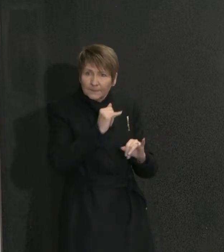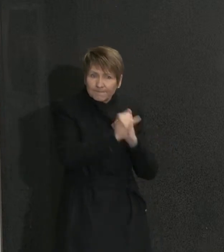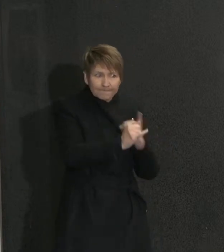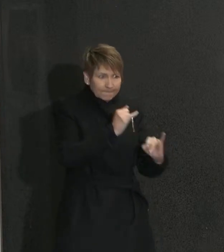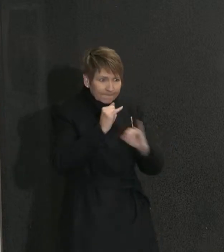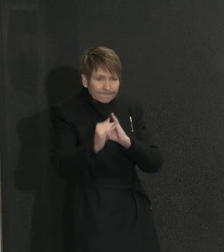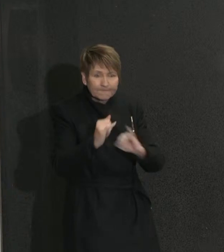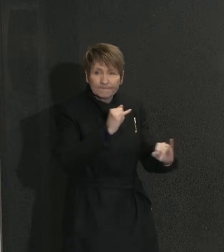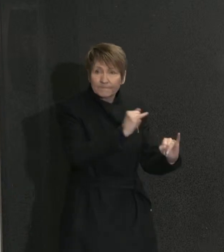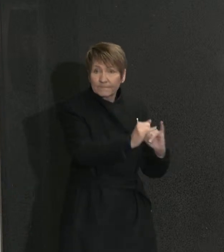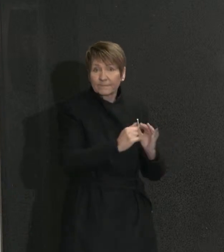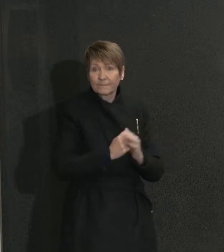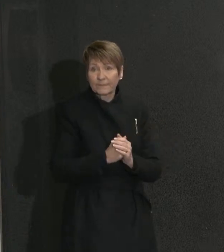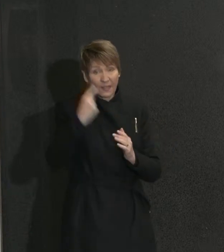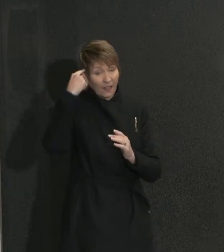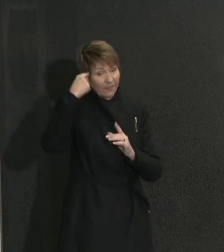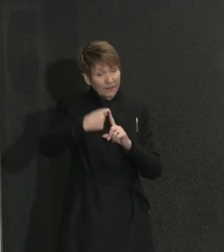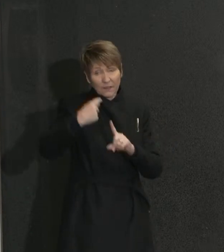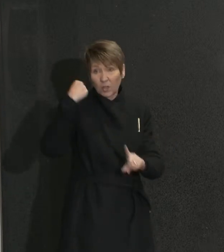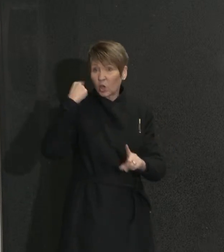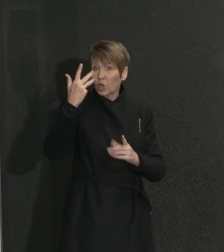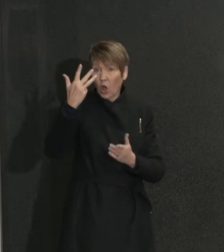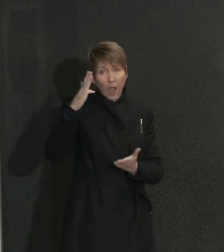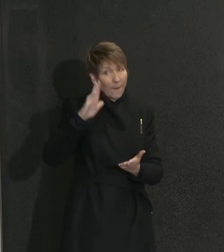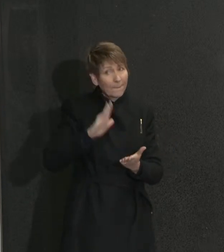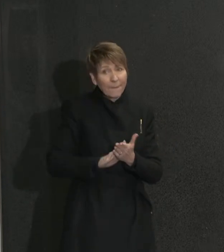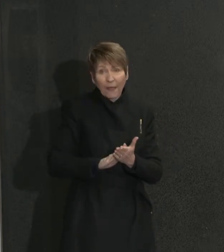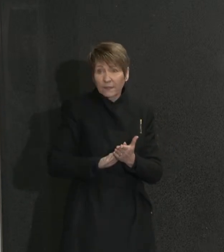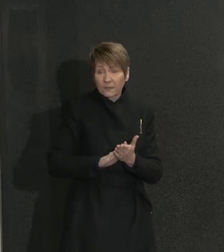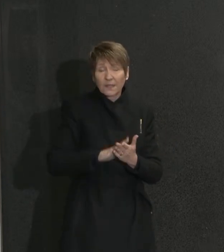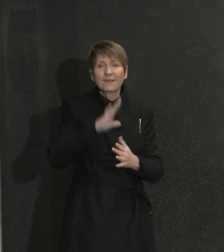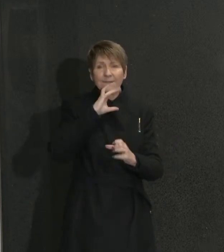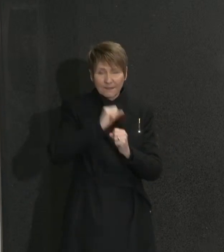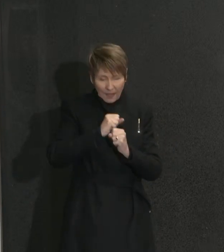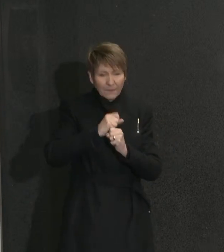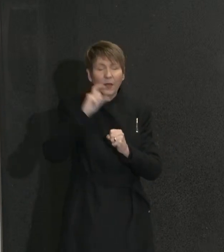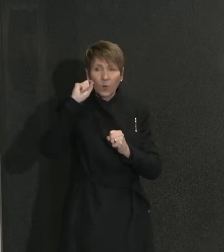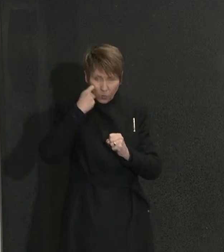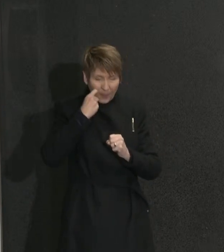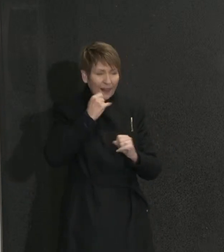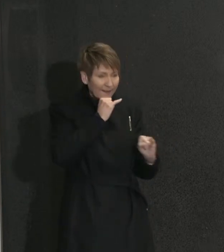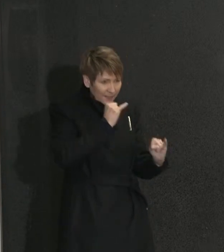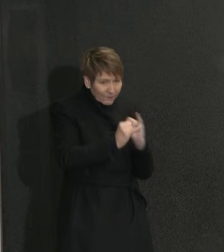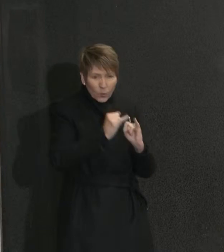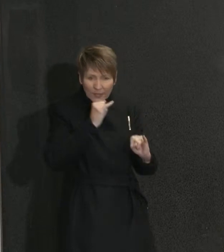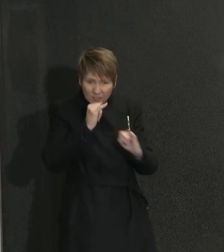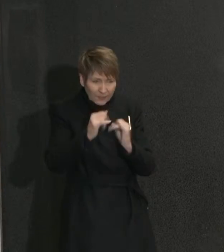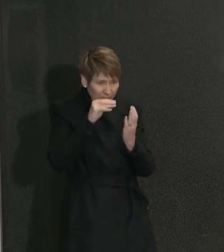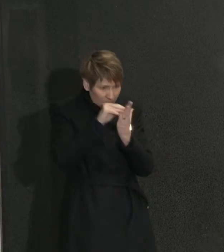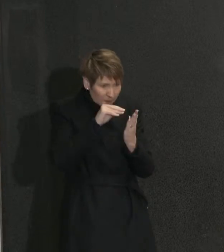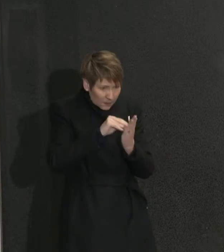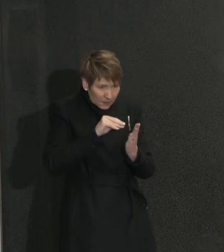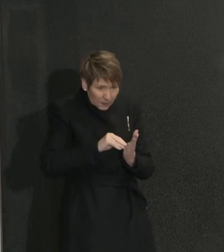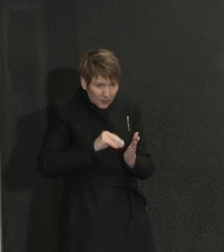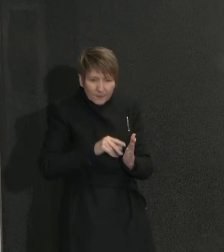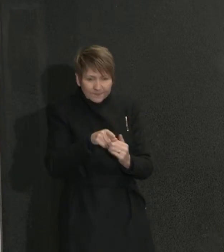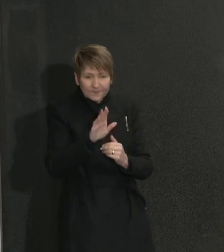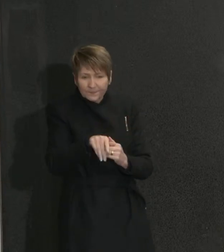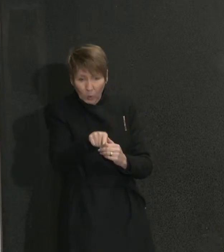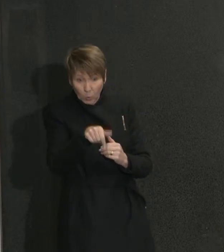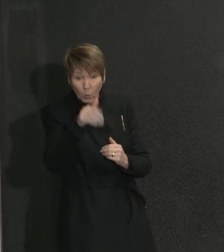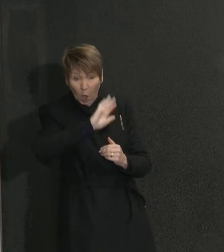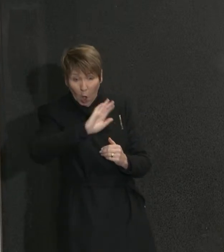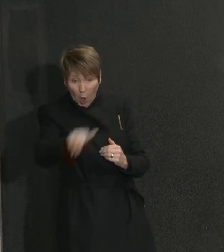the last 9 months or so, you can see that work's been done. That's why we have these multiple rings of contact tracing. That's why we lock as many people down as we do. That's why we